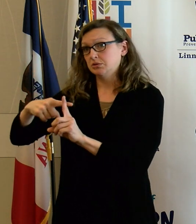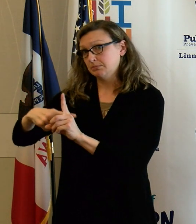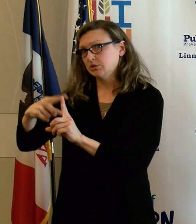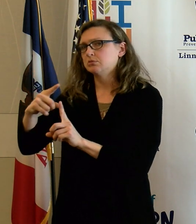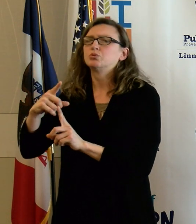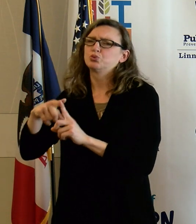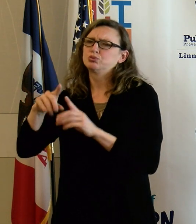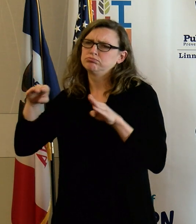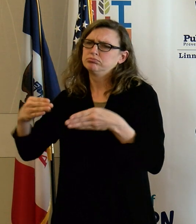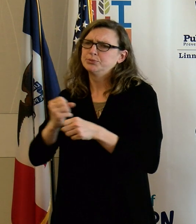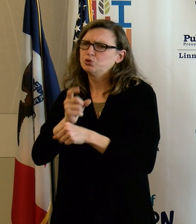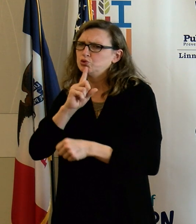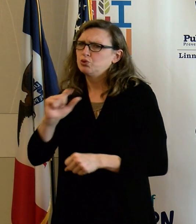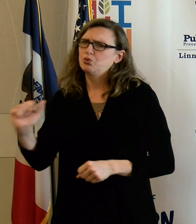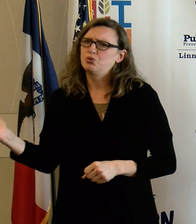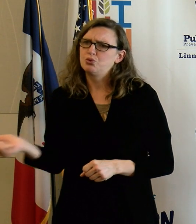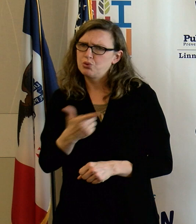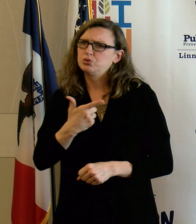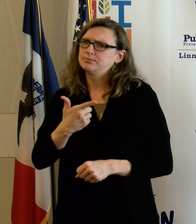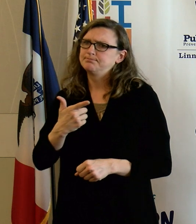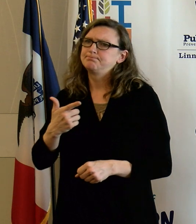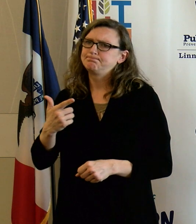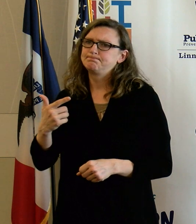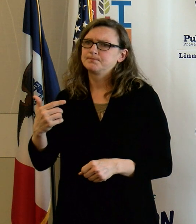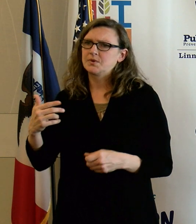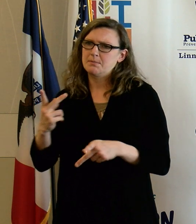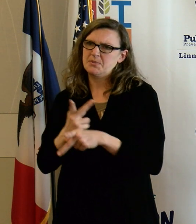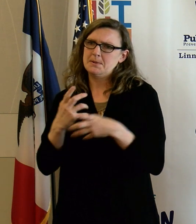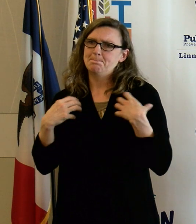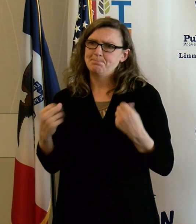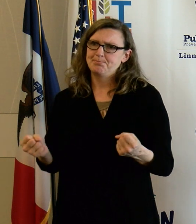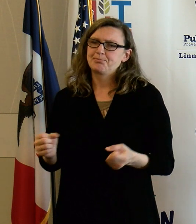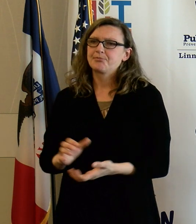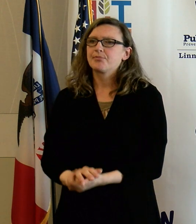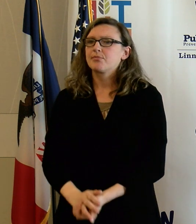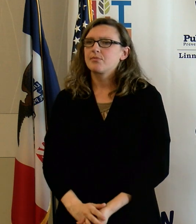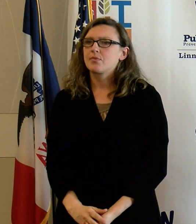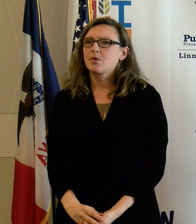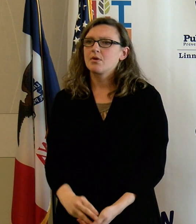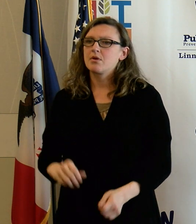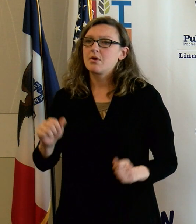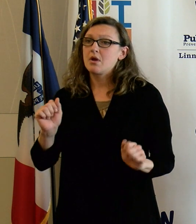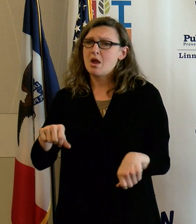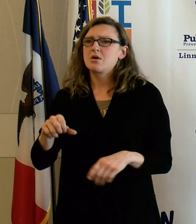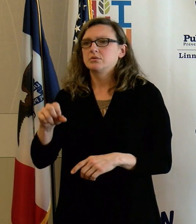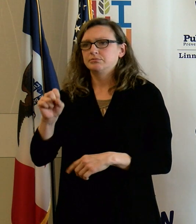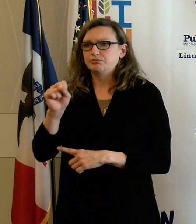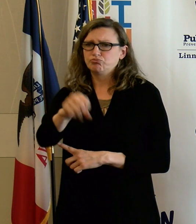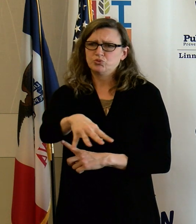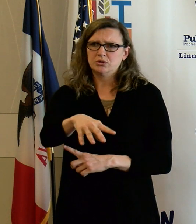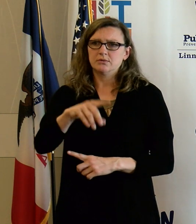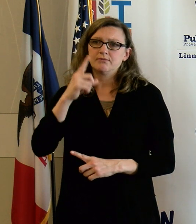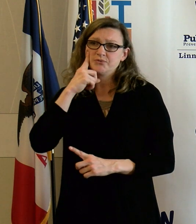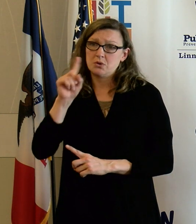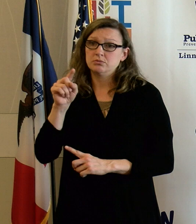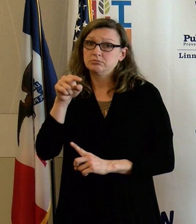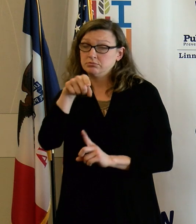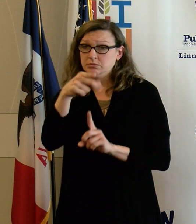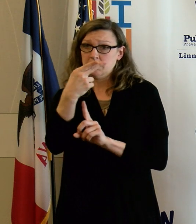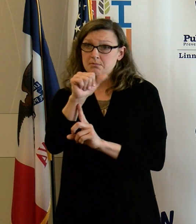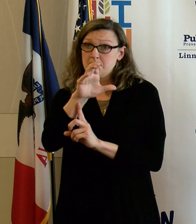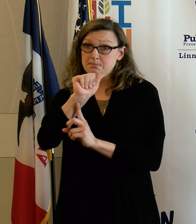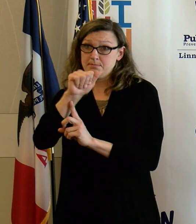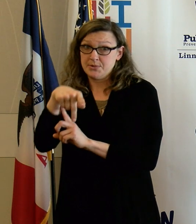thermometers can be dropped off at the HACAP corporate office, which is located at 1515 Hawkeye